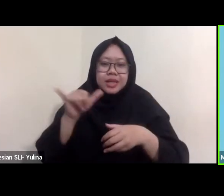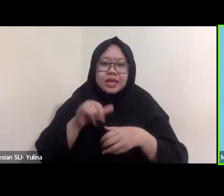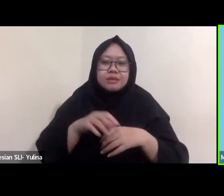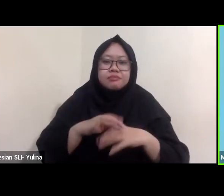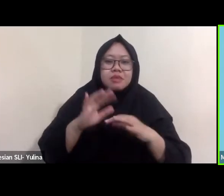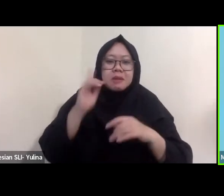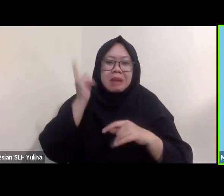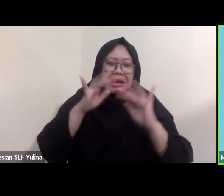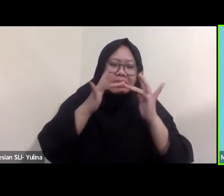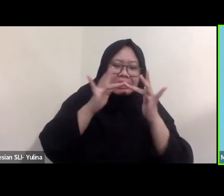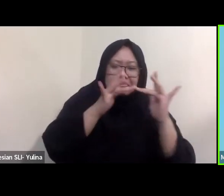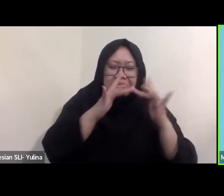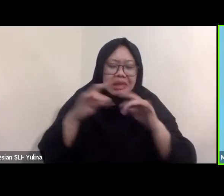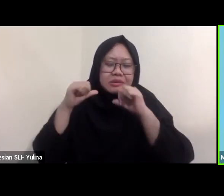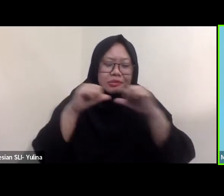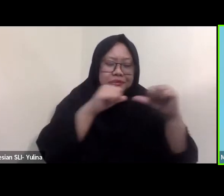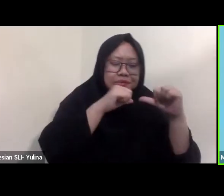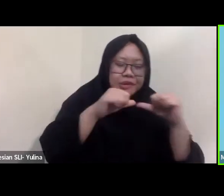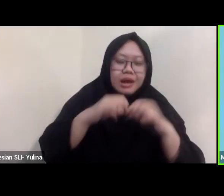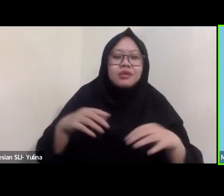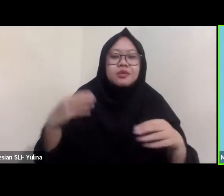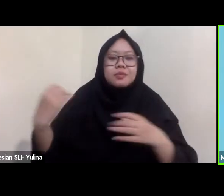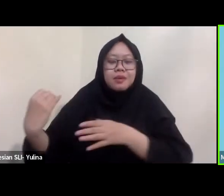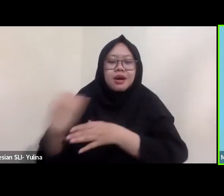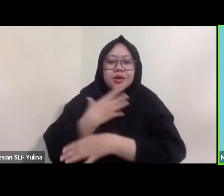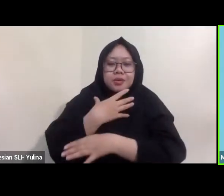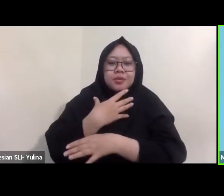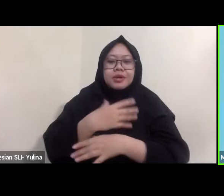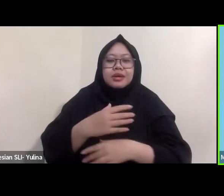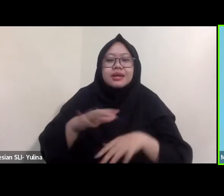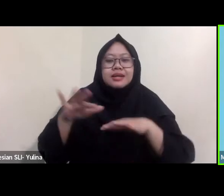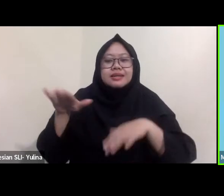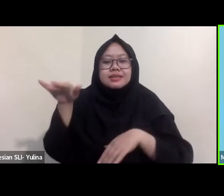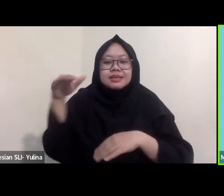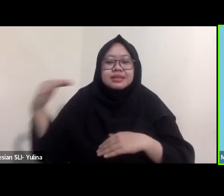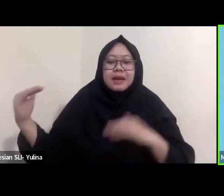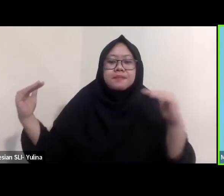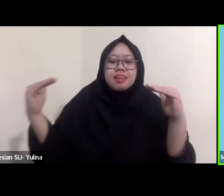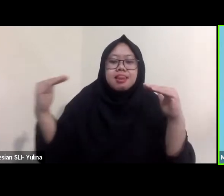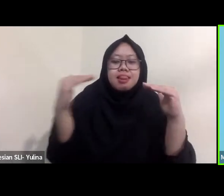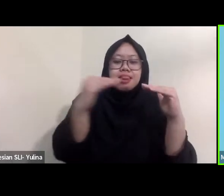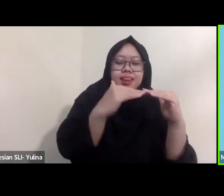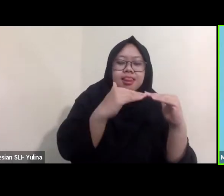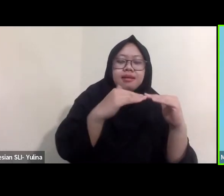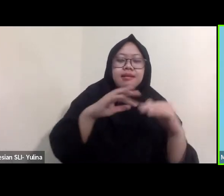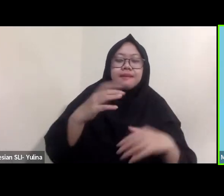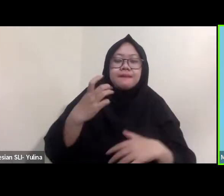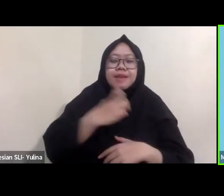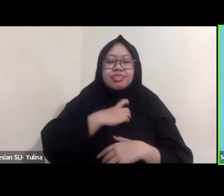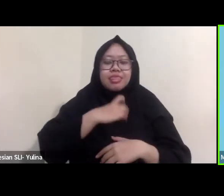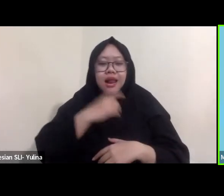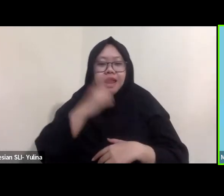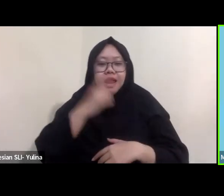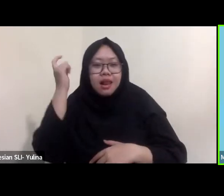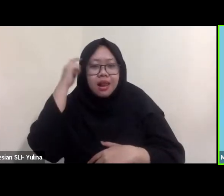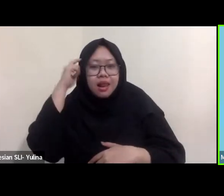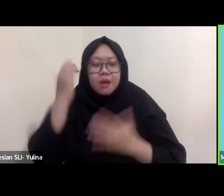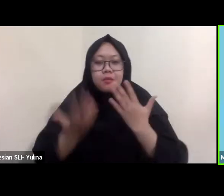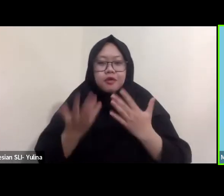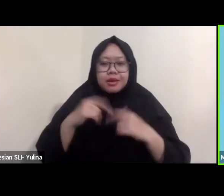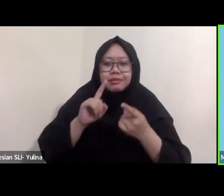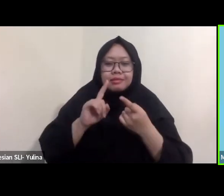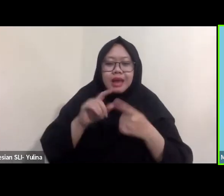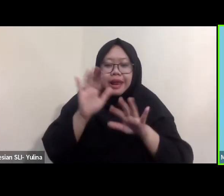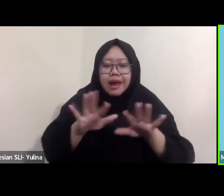state well-being as well. And also it led them to maybe browsing inappropriate sites, like a porn site, yeah, or if there's other inappropriate sites as